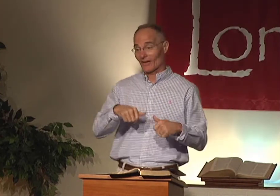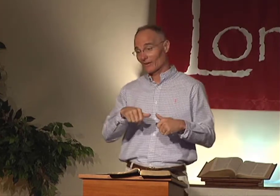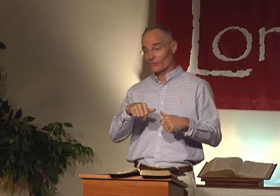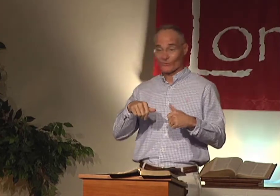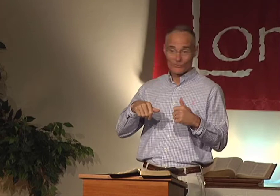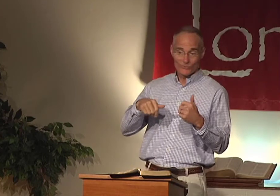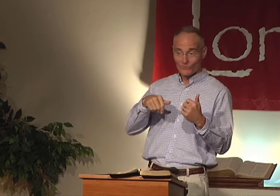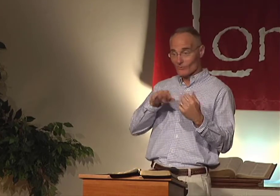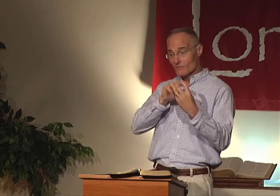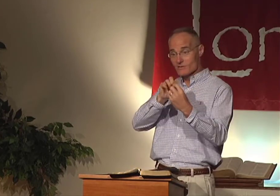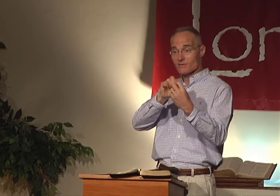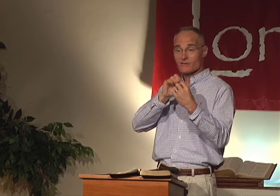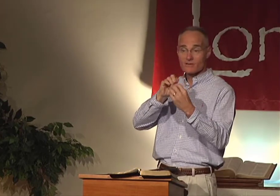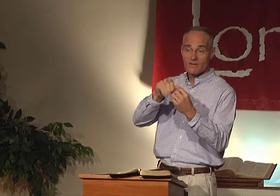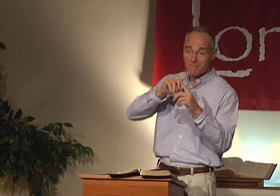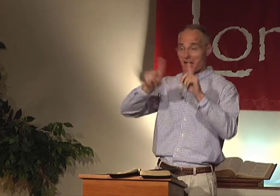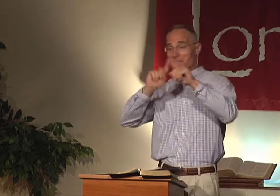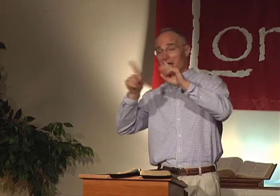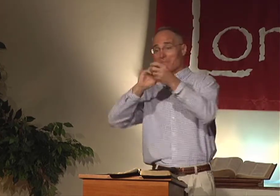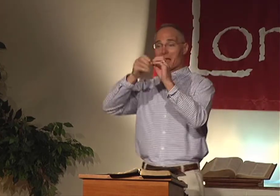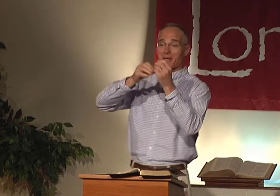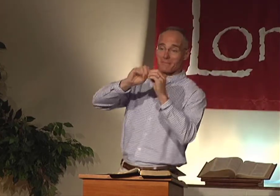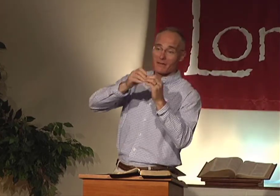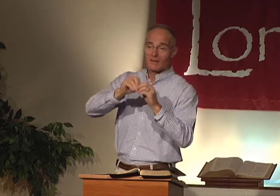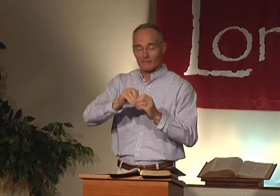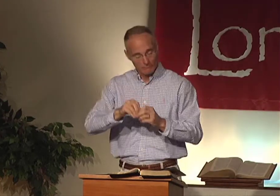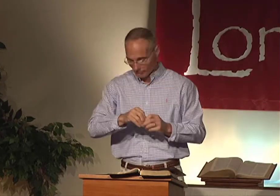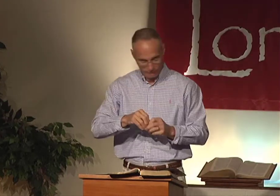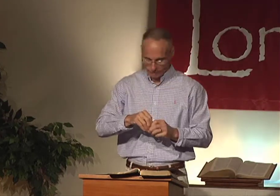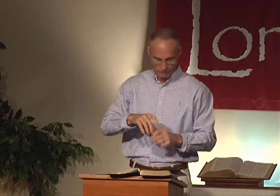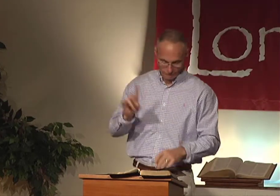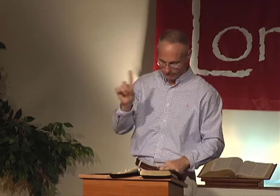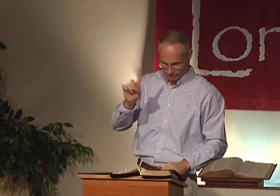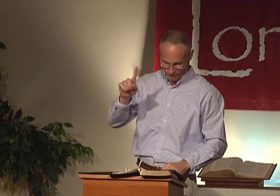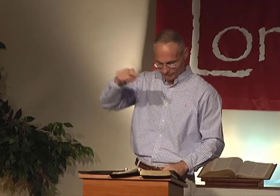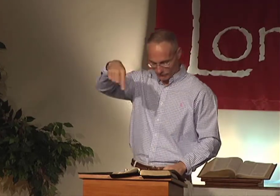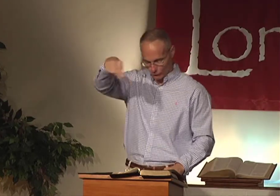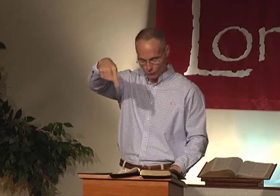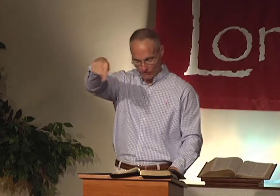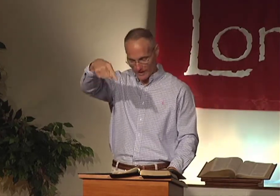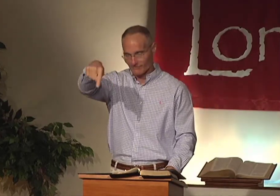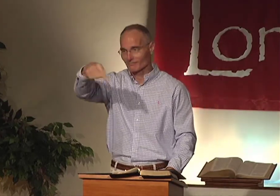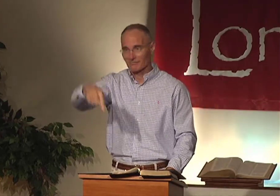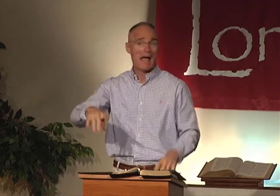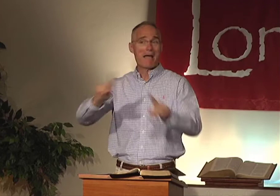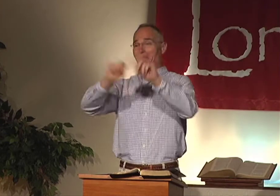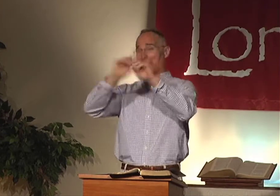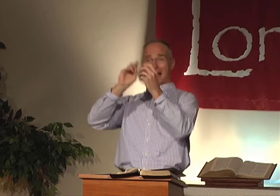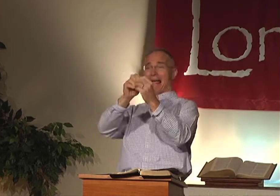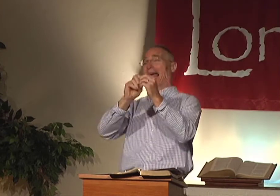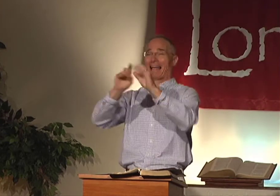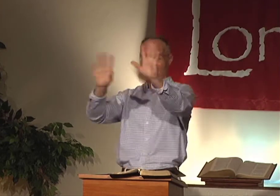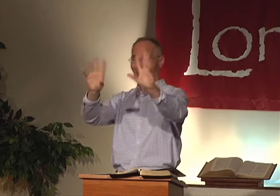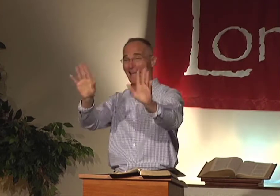And of course we try to say, but, and bicker with them, but nope, turn around. But,